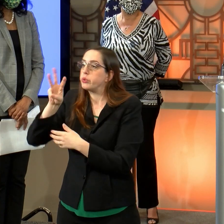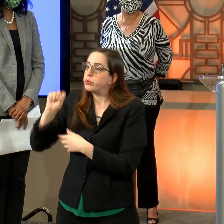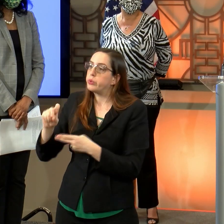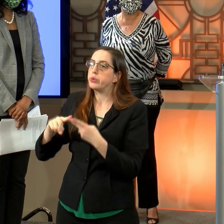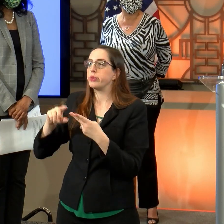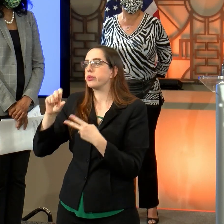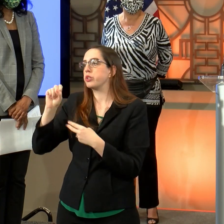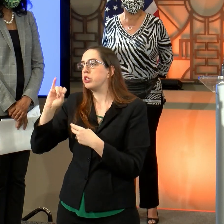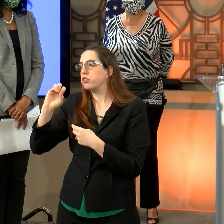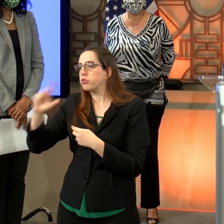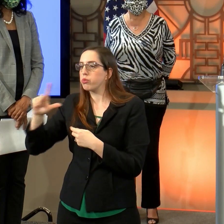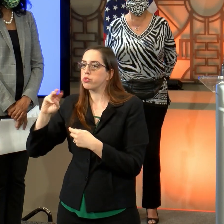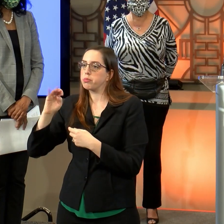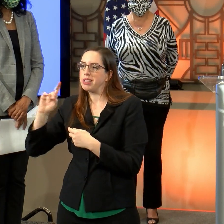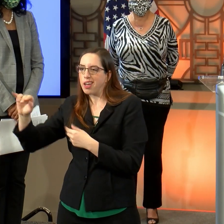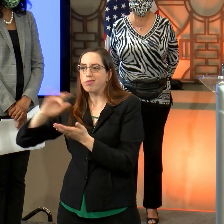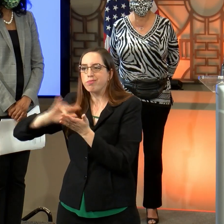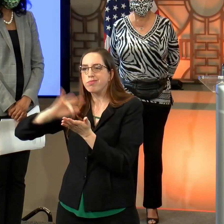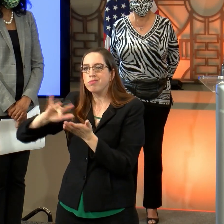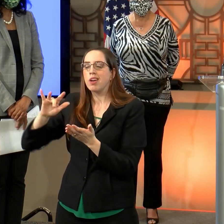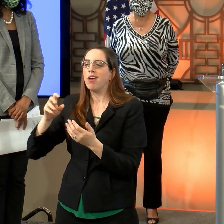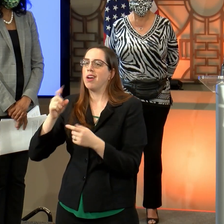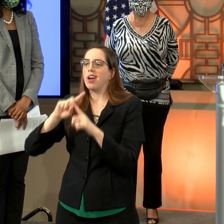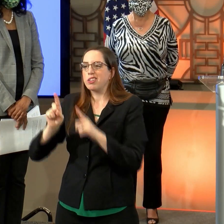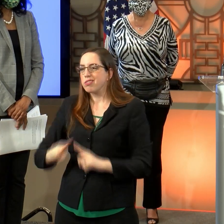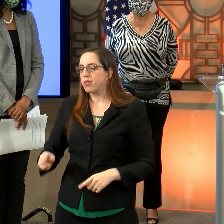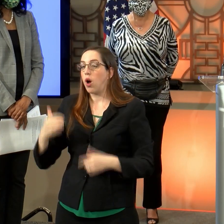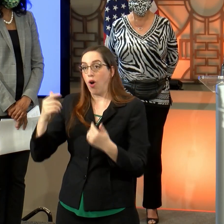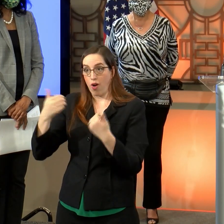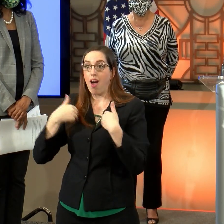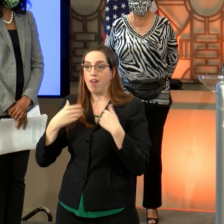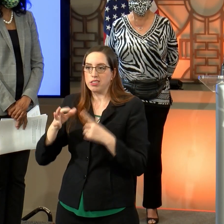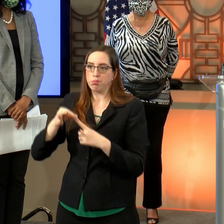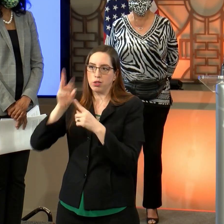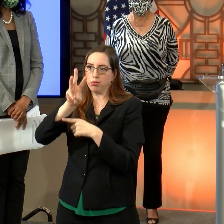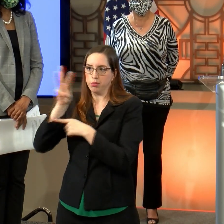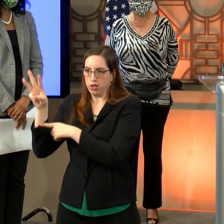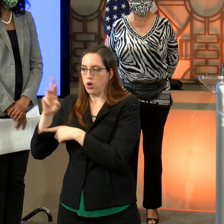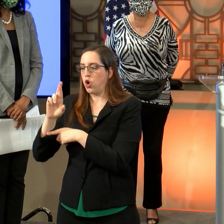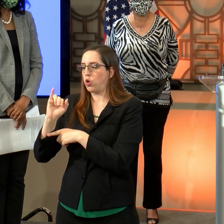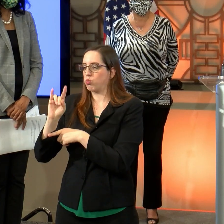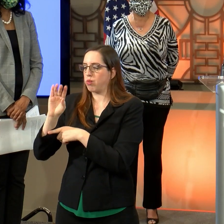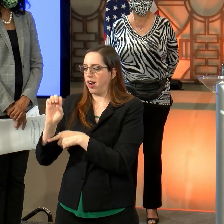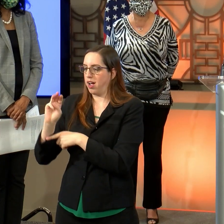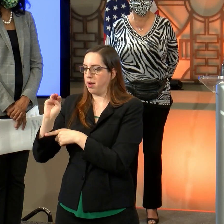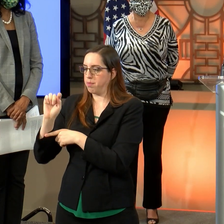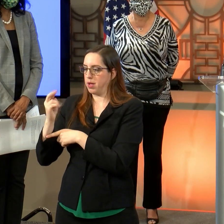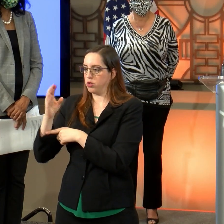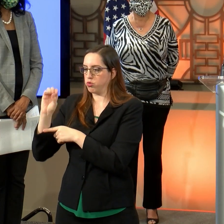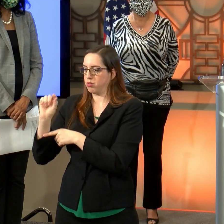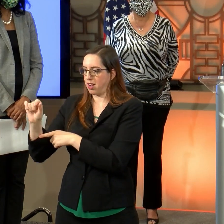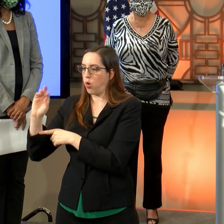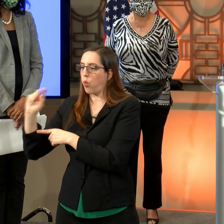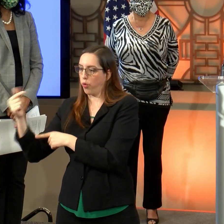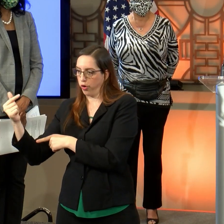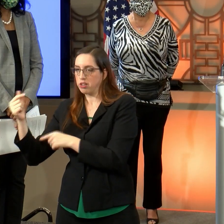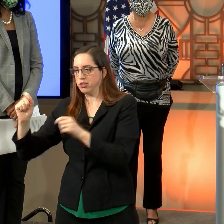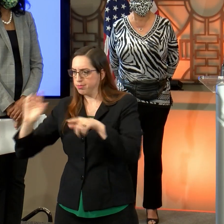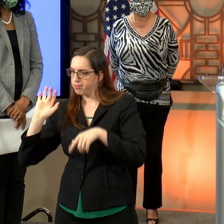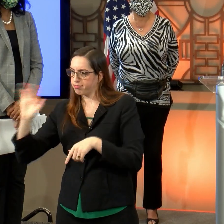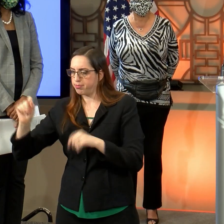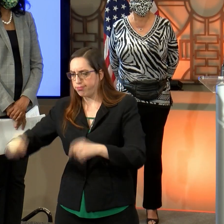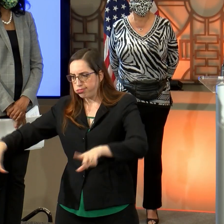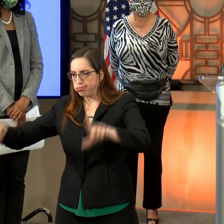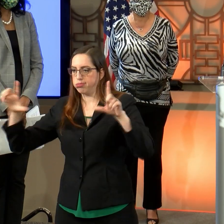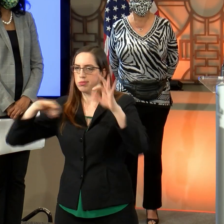service alerts, and a special coronavirus landing page at ridemetro.org. Thank you again, Jerome, for all